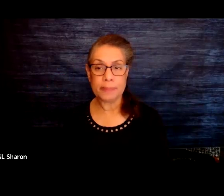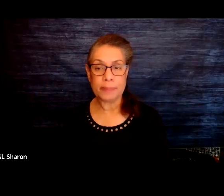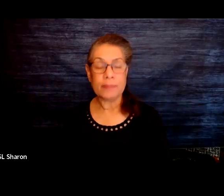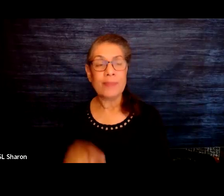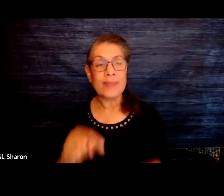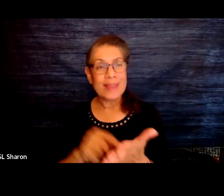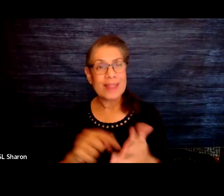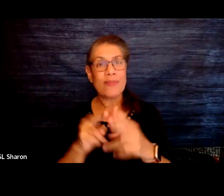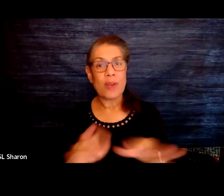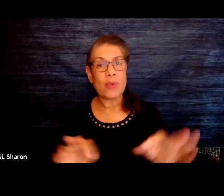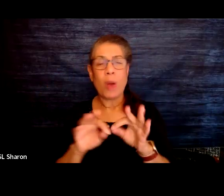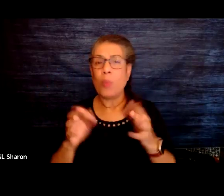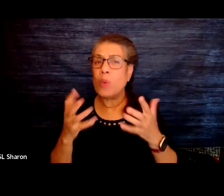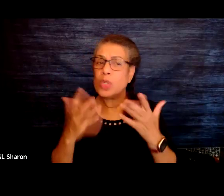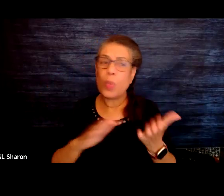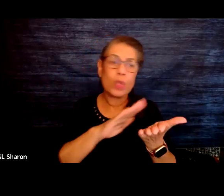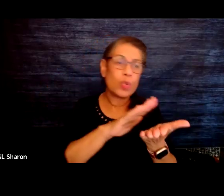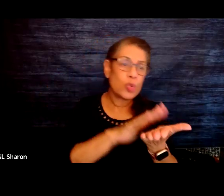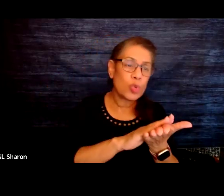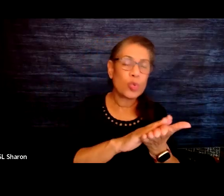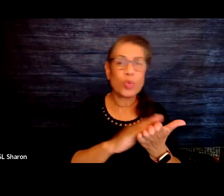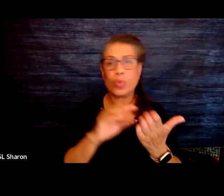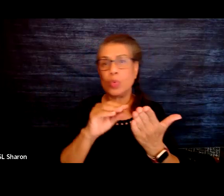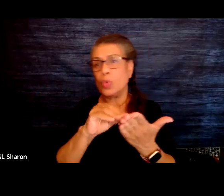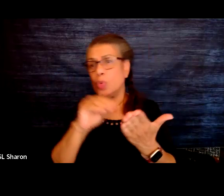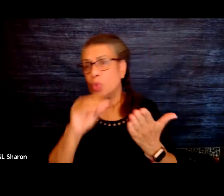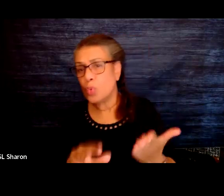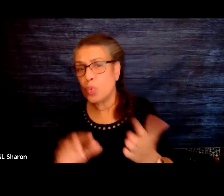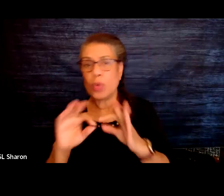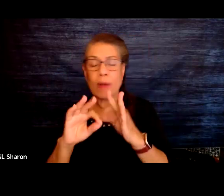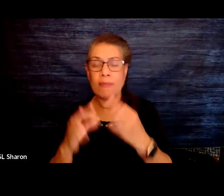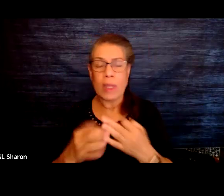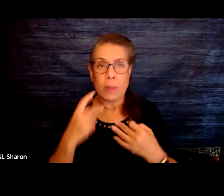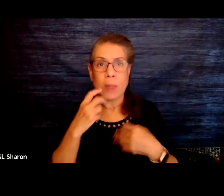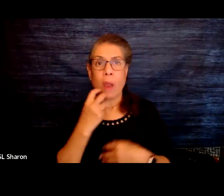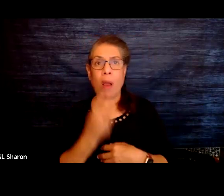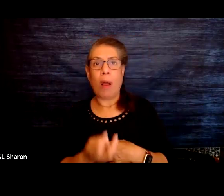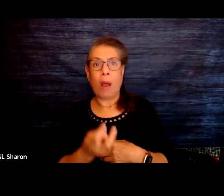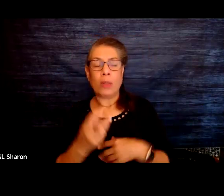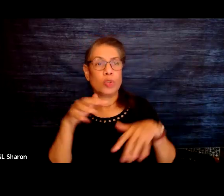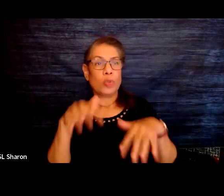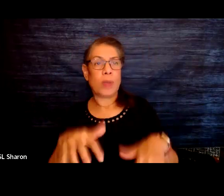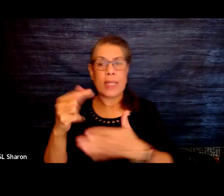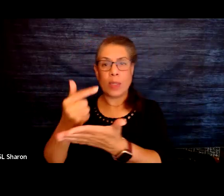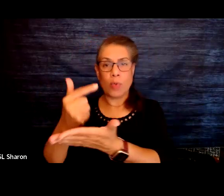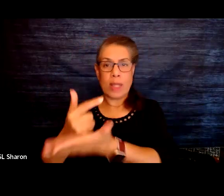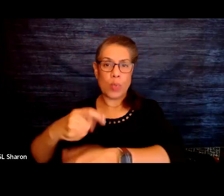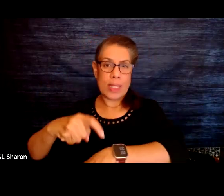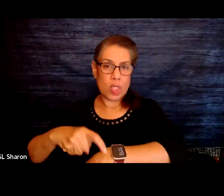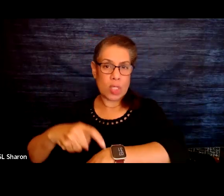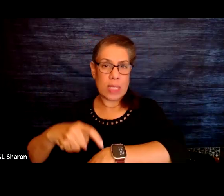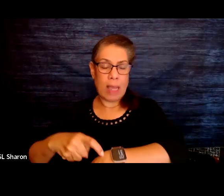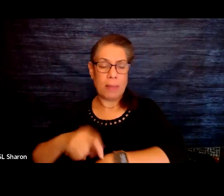don't want any schools, students, families to be surprised when it's graduation time and see that